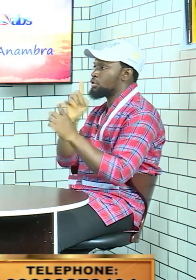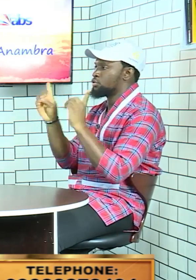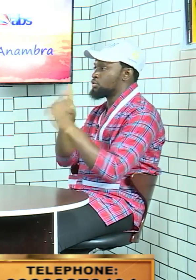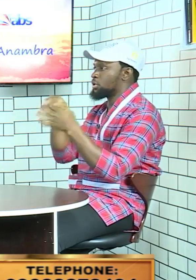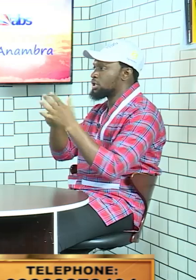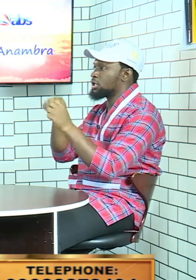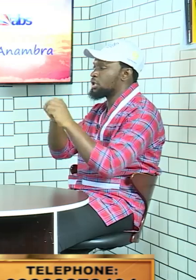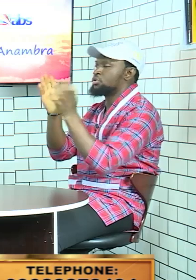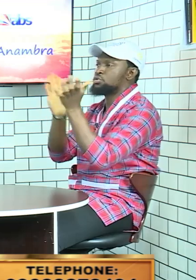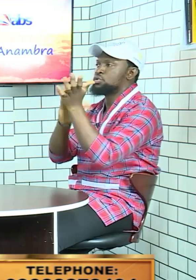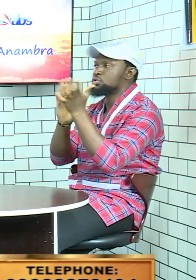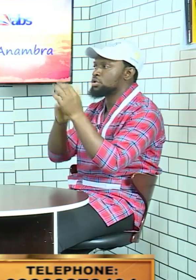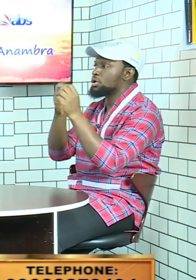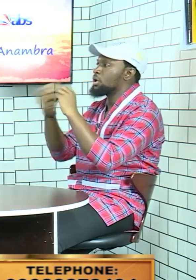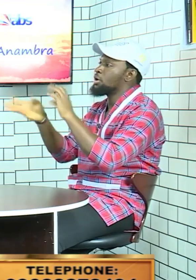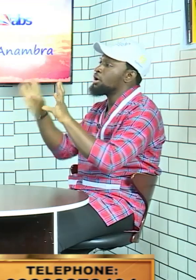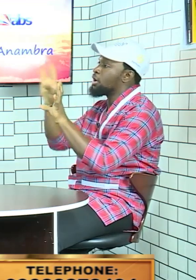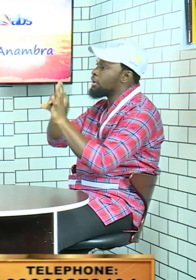it in school,